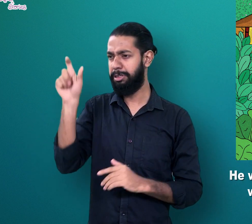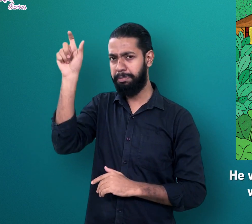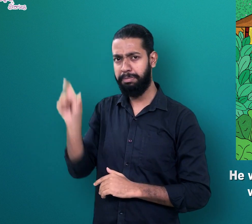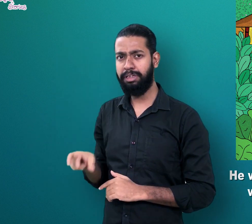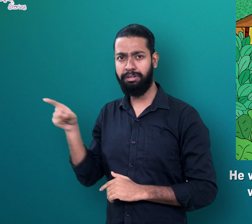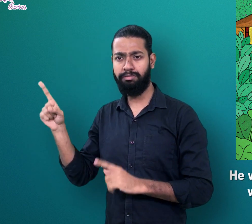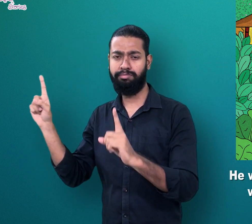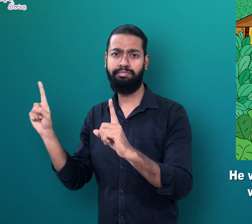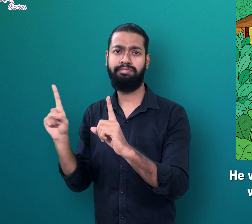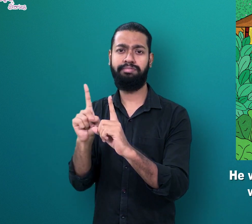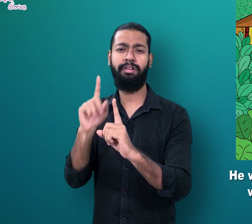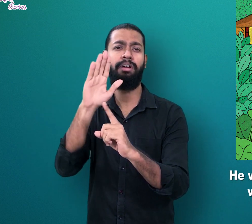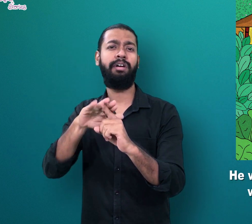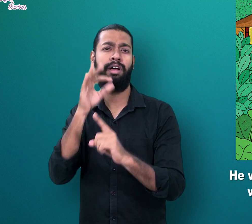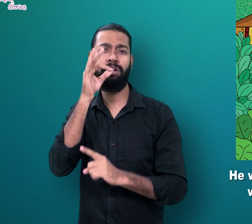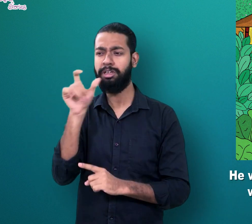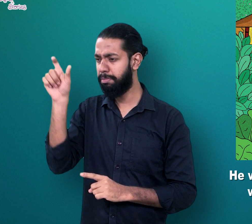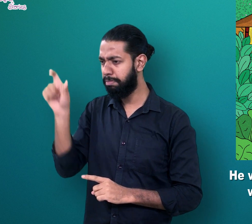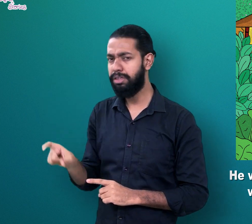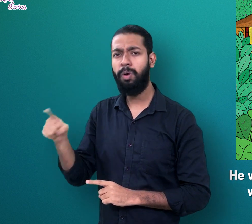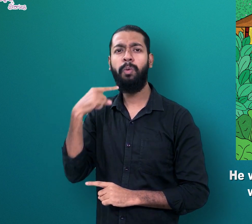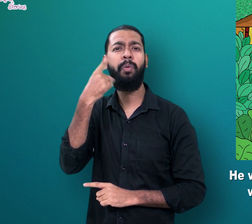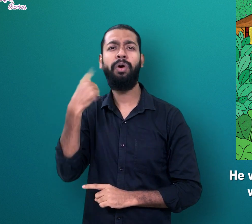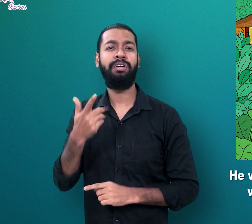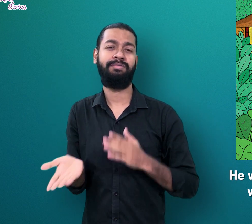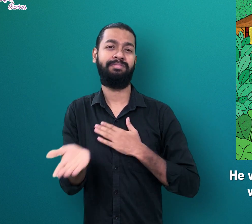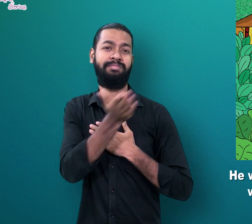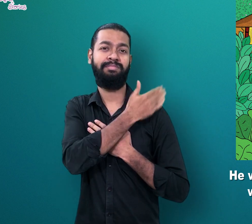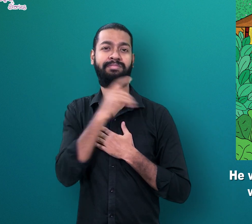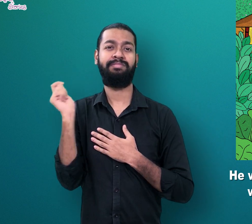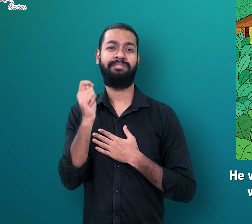He was approached by a monk who wanted a new woolen shawl.